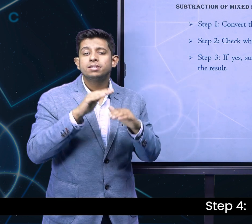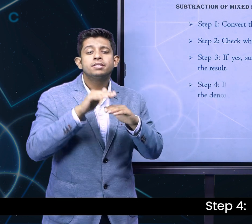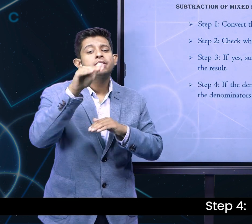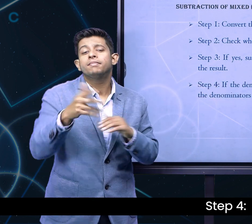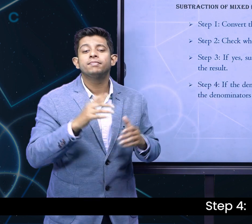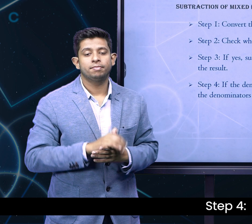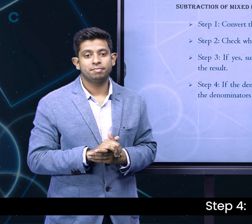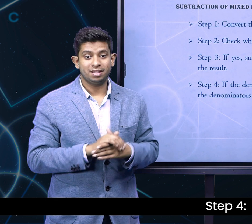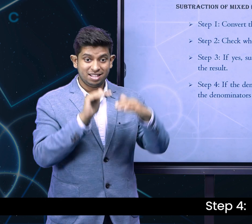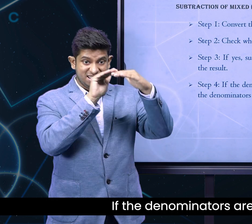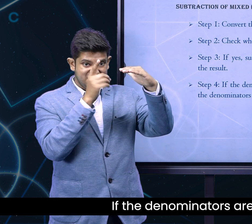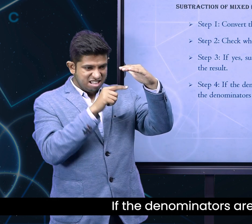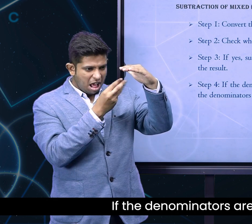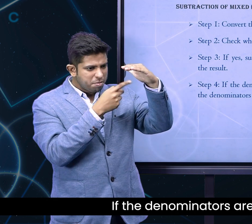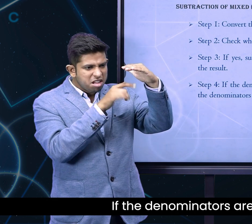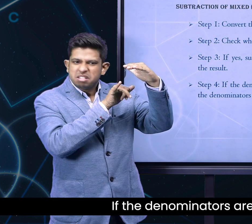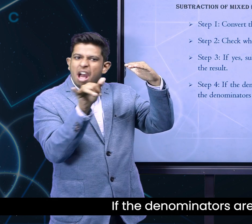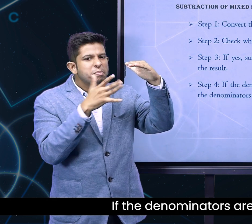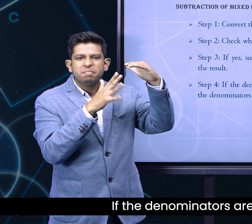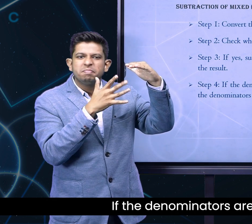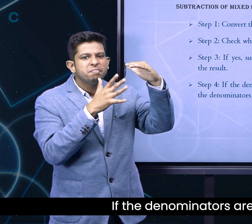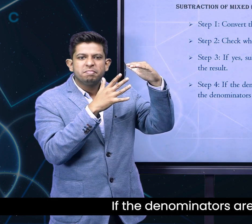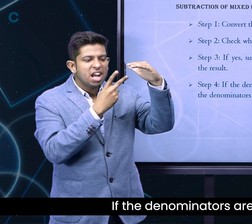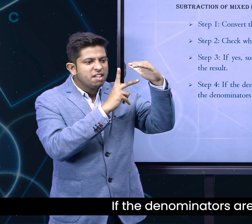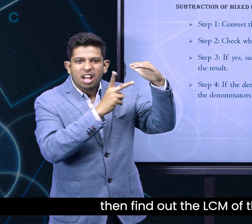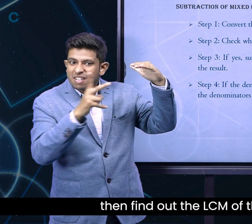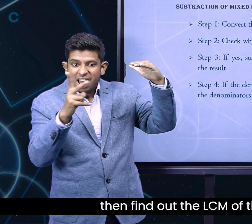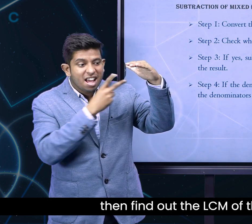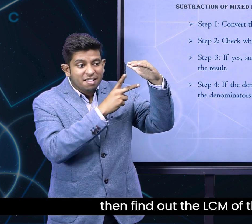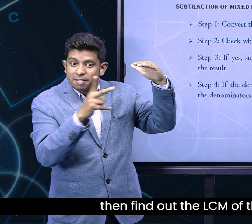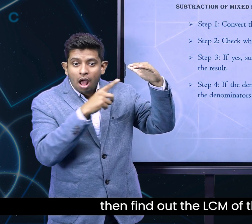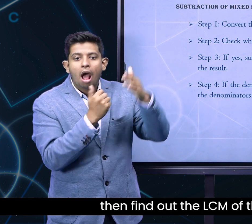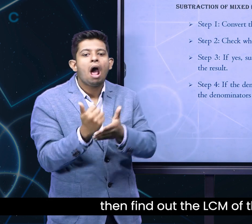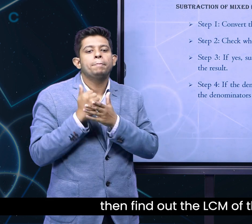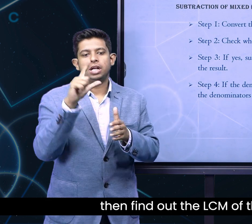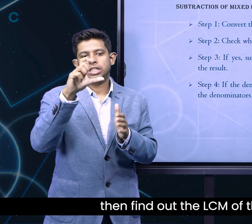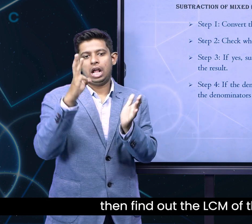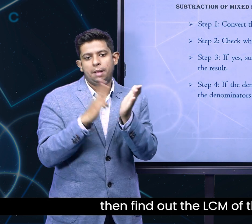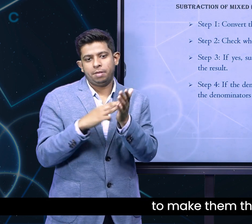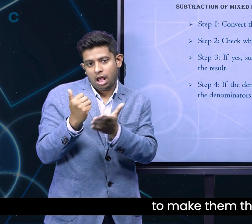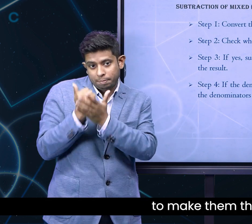4. If the denominators are not the same, then find out the LCM of the denominators to make them the